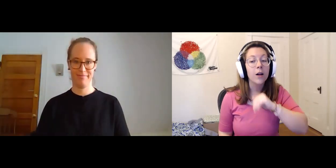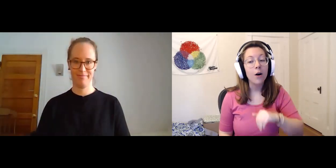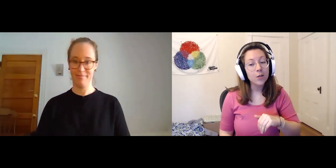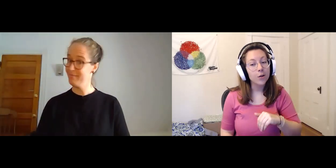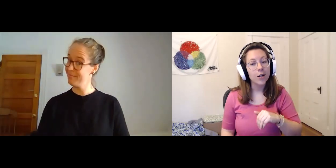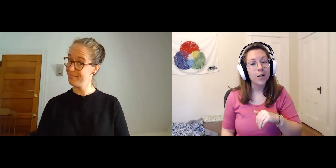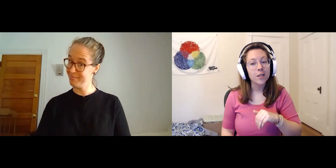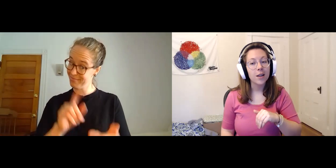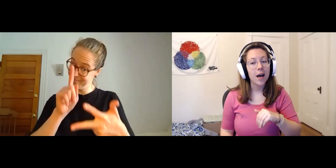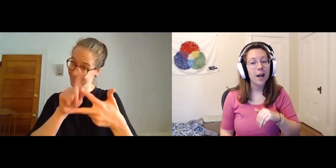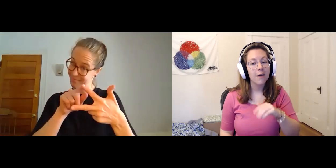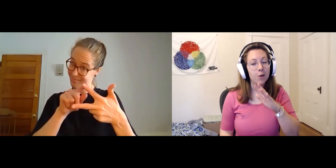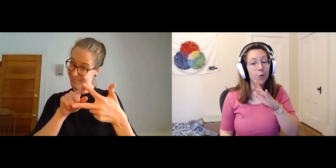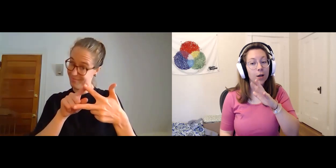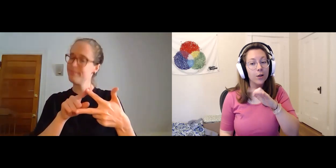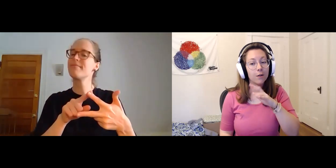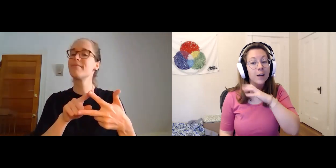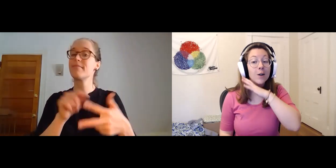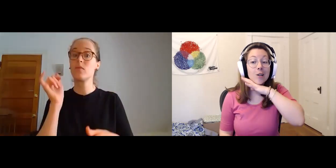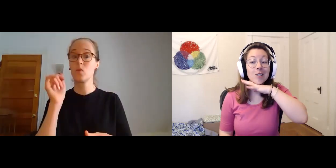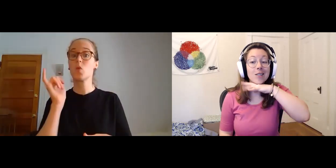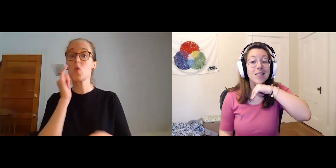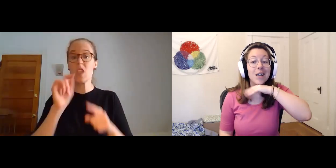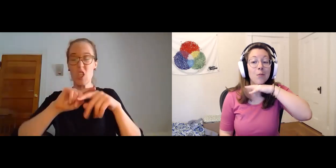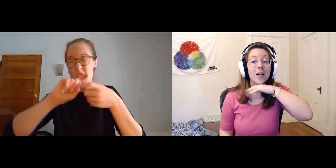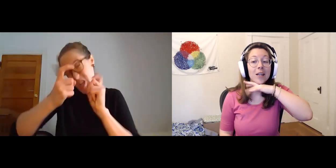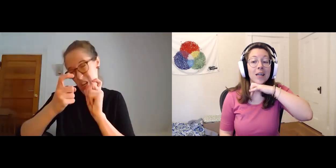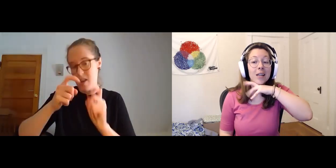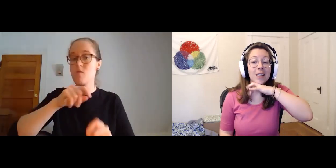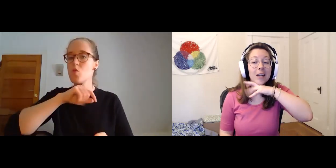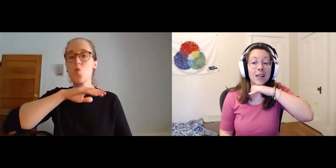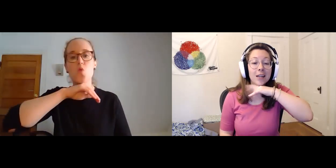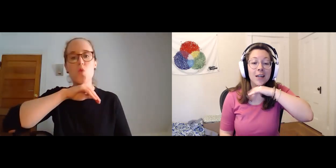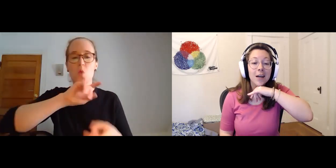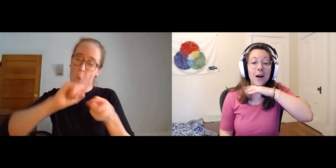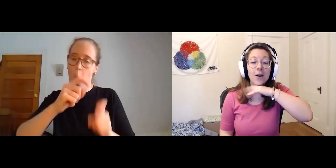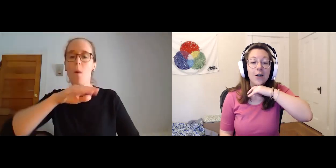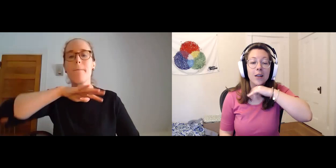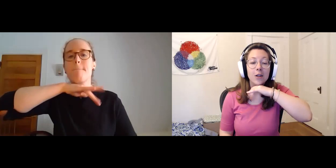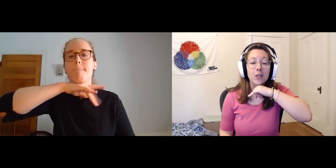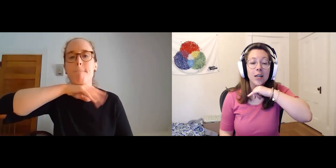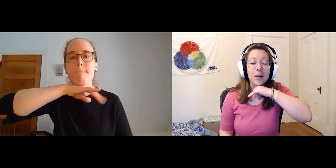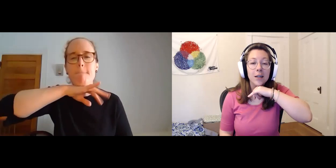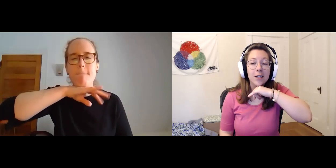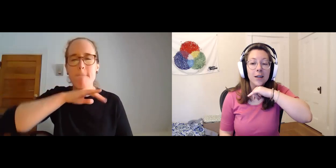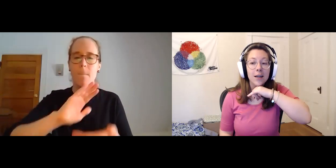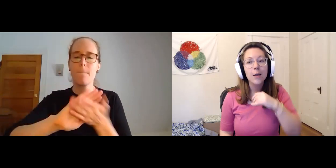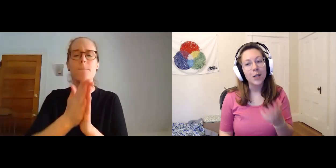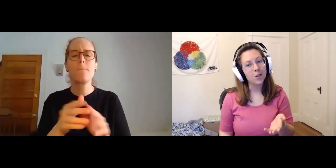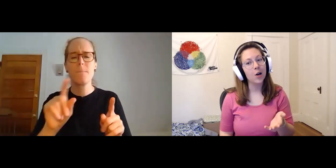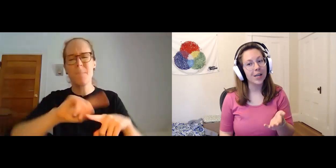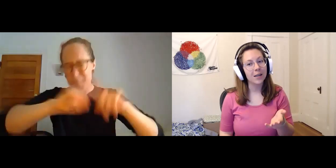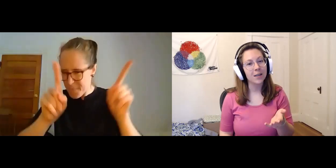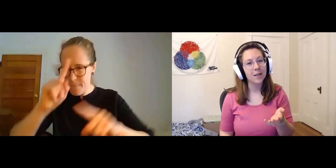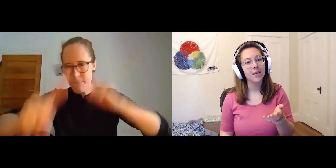But we also learned that if you wiggle your fingers separately underneath your chin, it